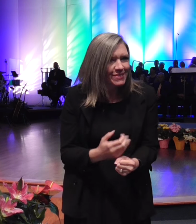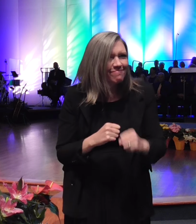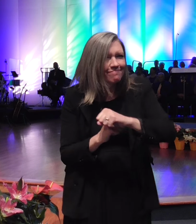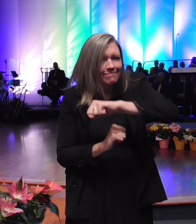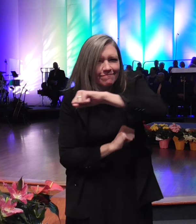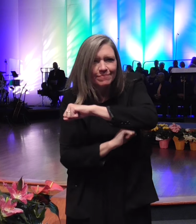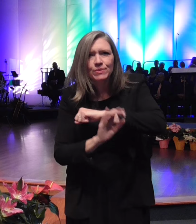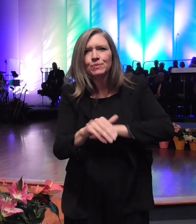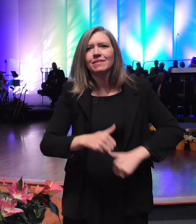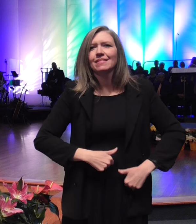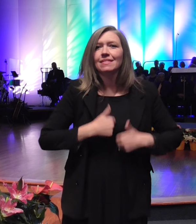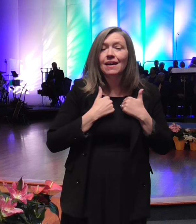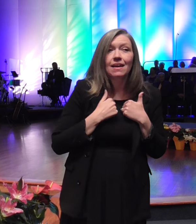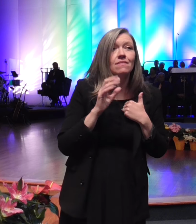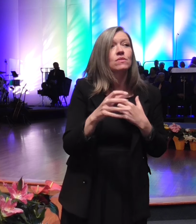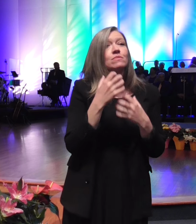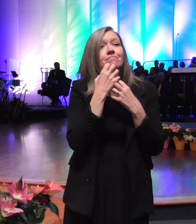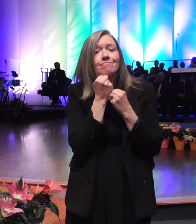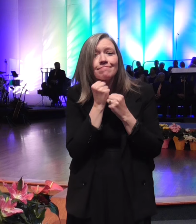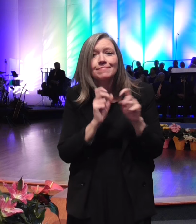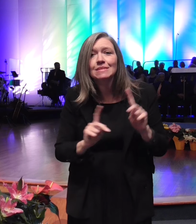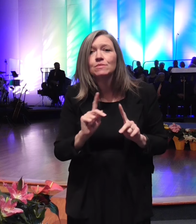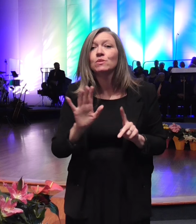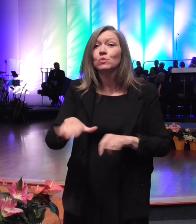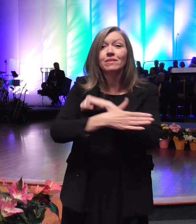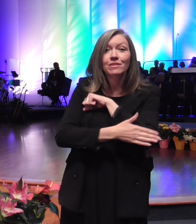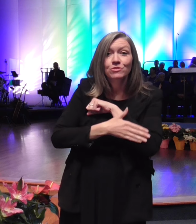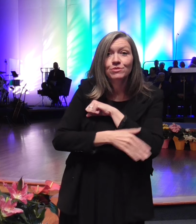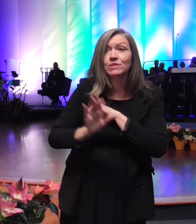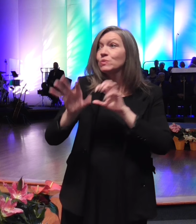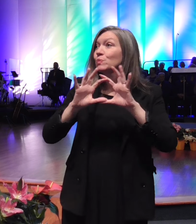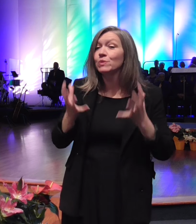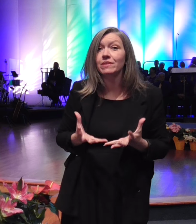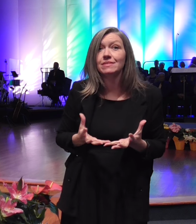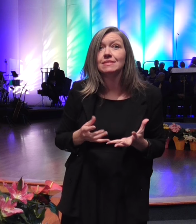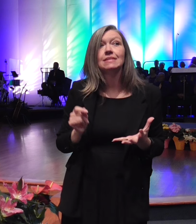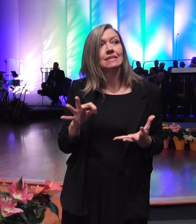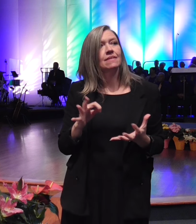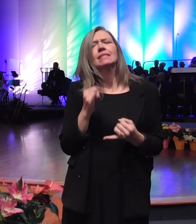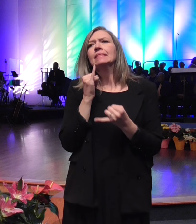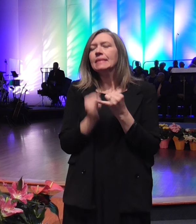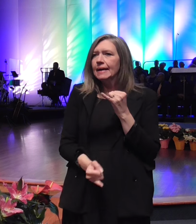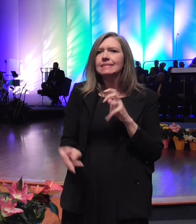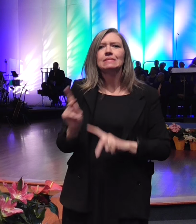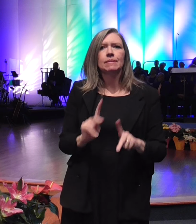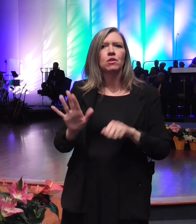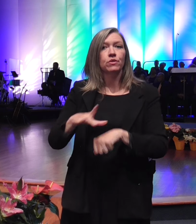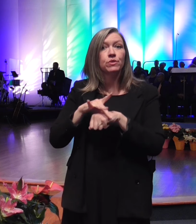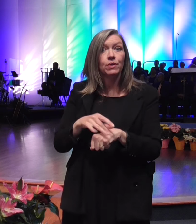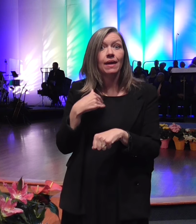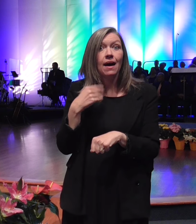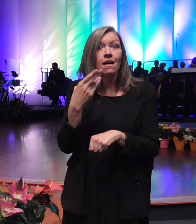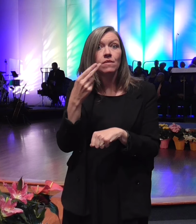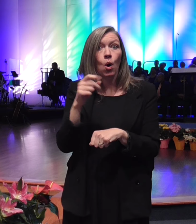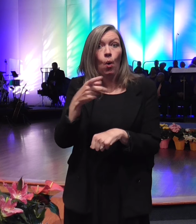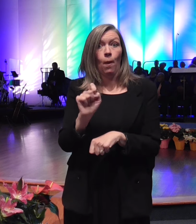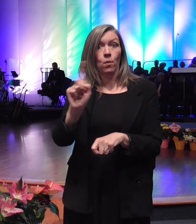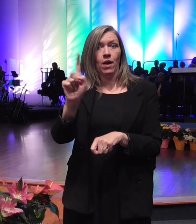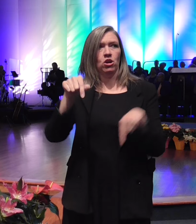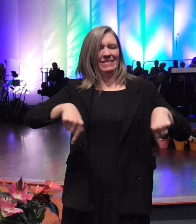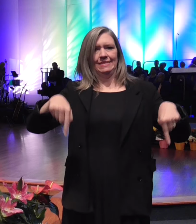ones, the life of your country, the life of your world. And if we are the last people on earth to have hope, we're going to be right here in the sanctuary, holding it up